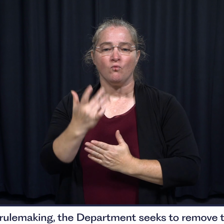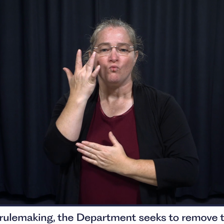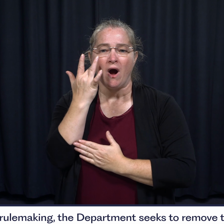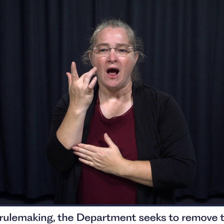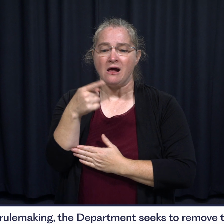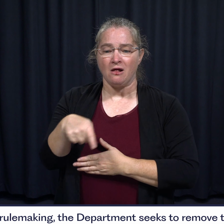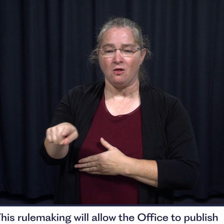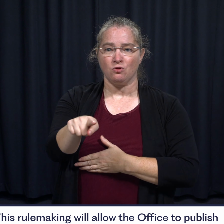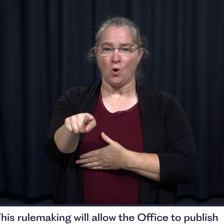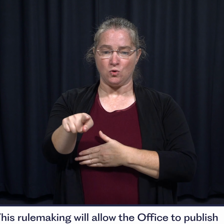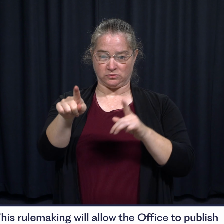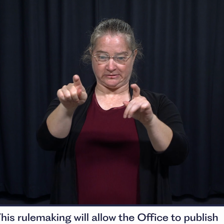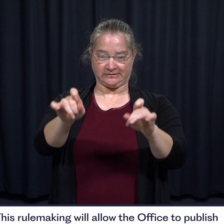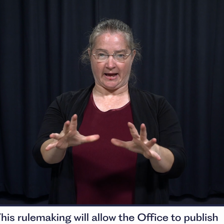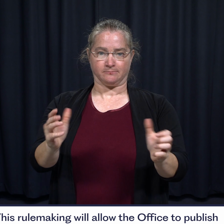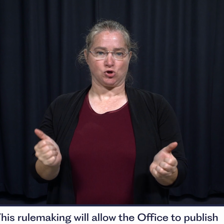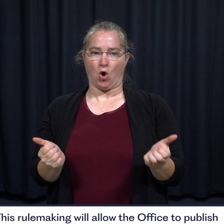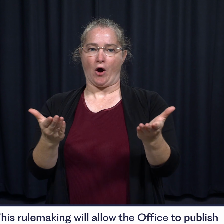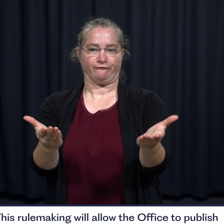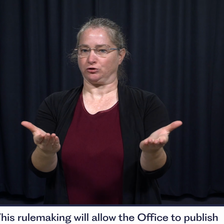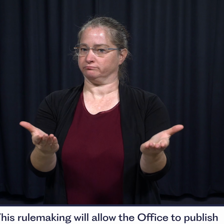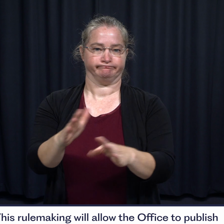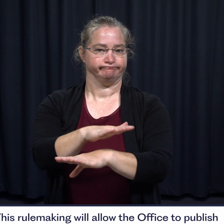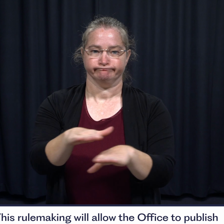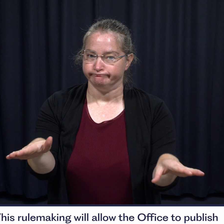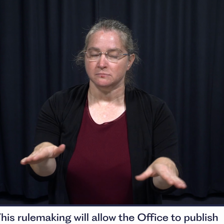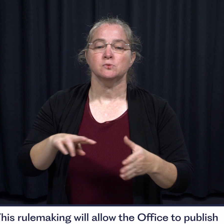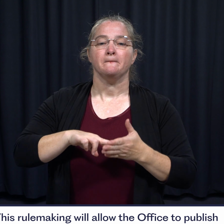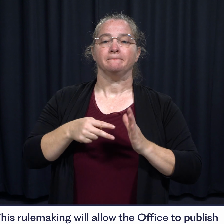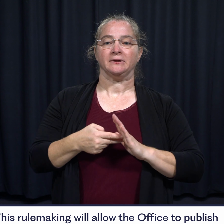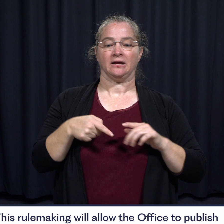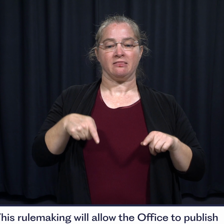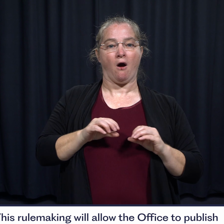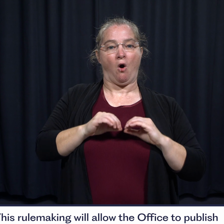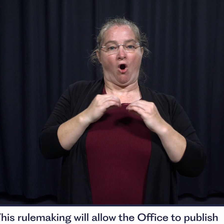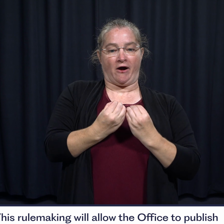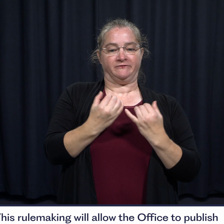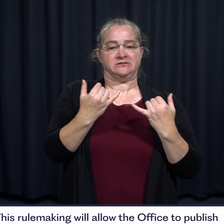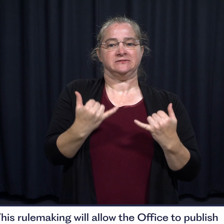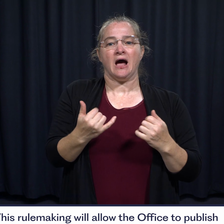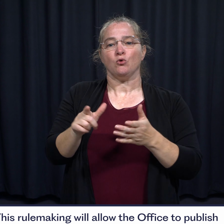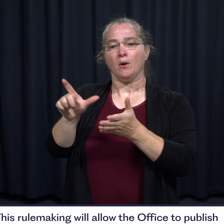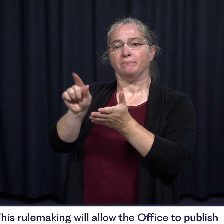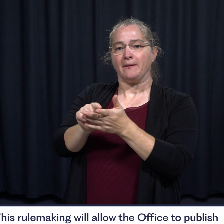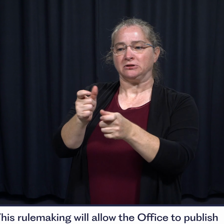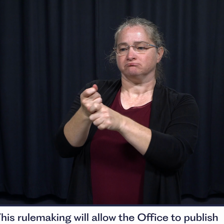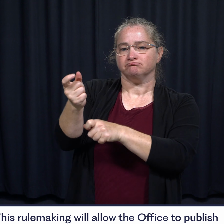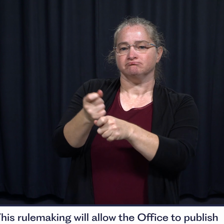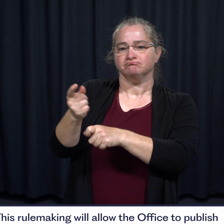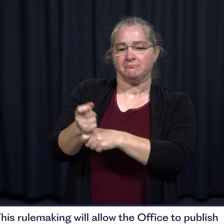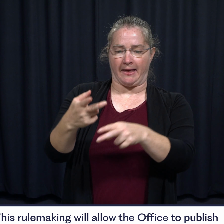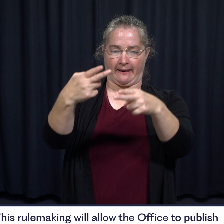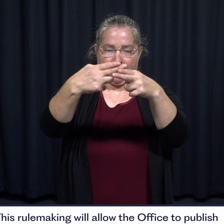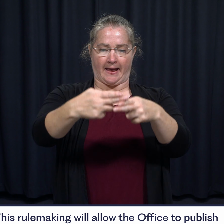offered. This rulemaking will allow the office to publish annually the names of the available